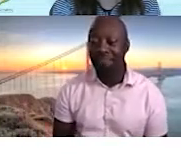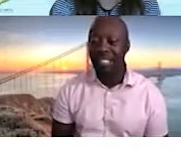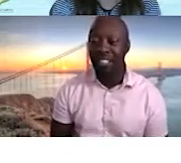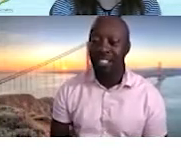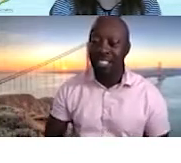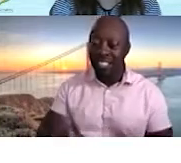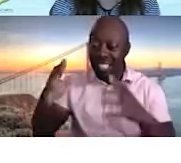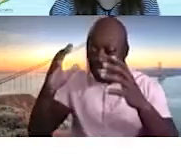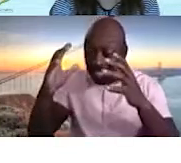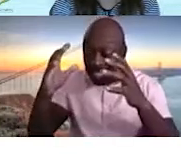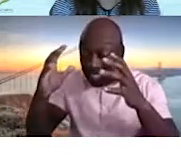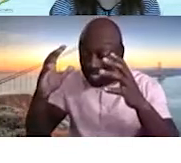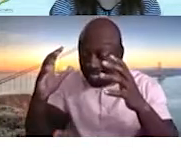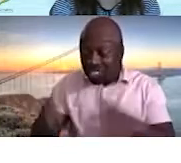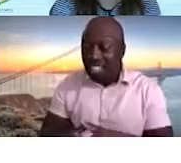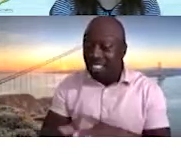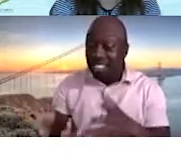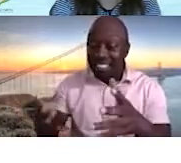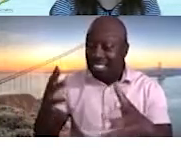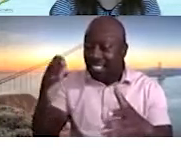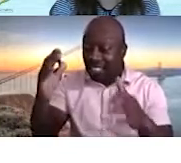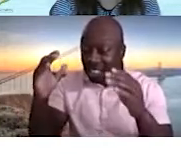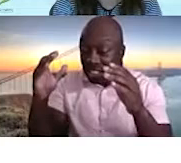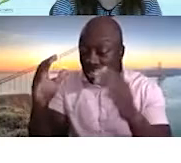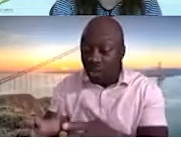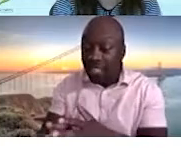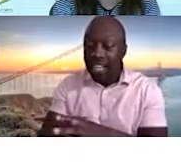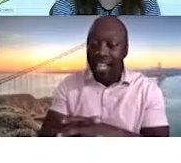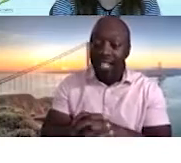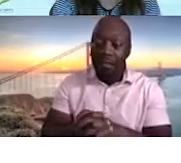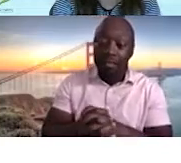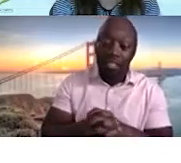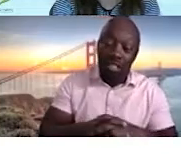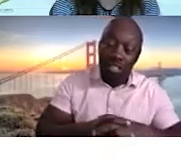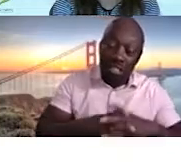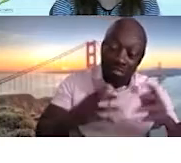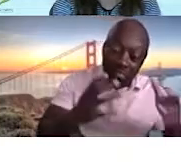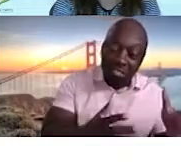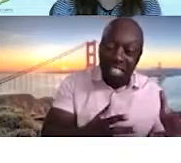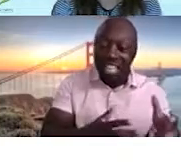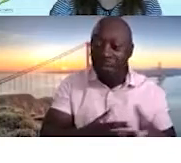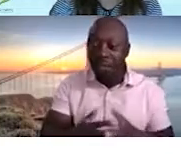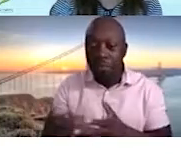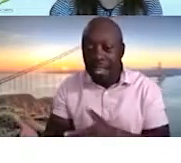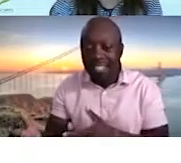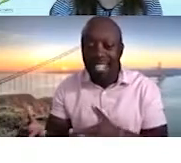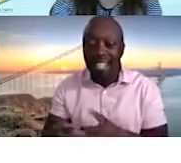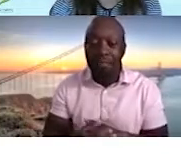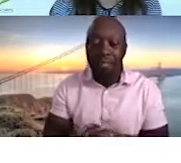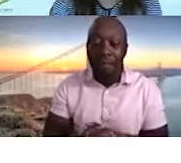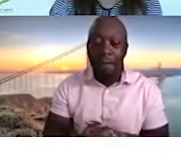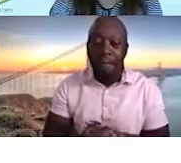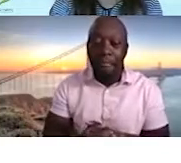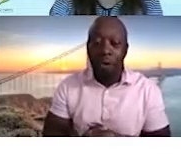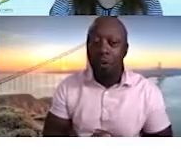day. You can strategize it to just story time. You can meal time or bath